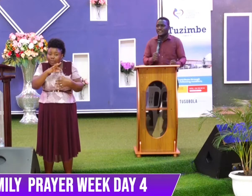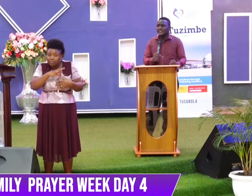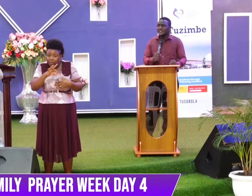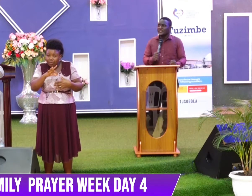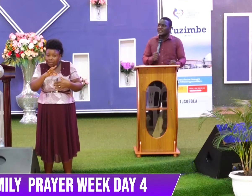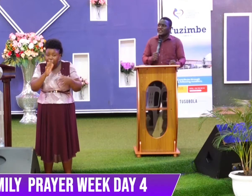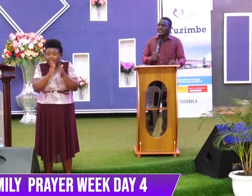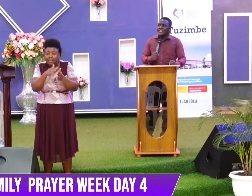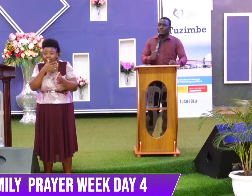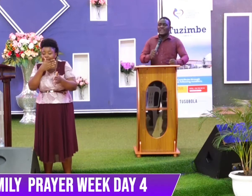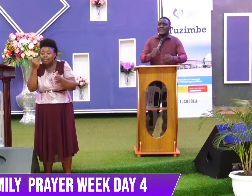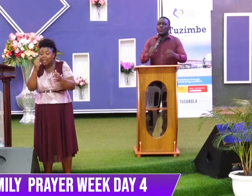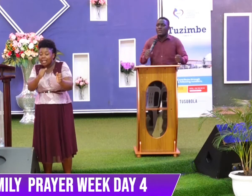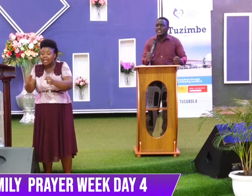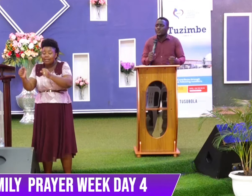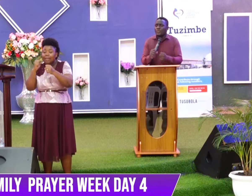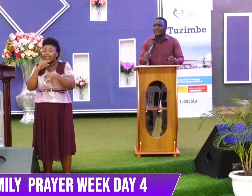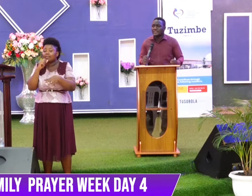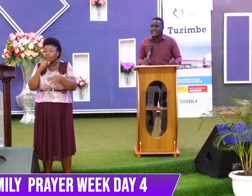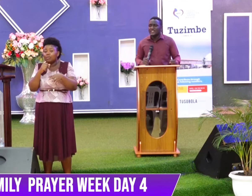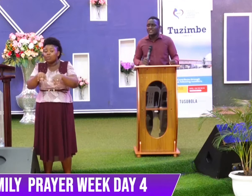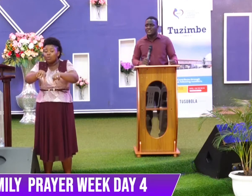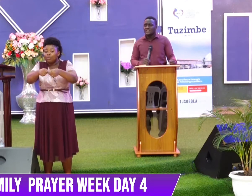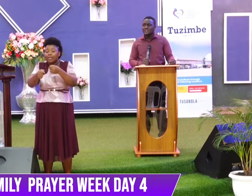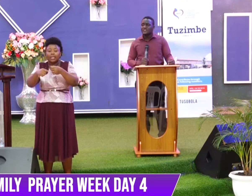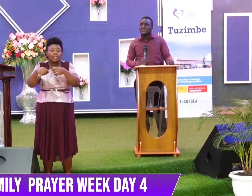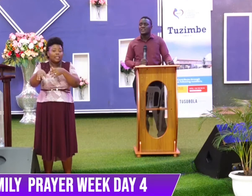hearts is greater than warriors who break the city.